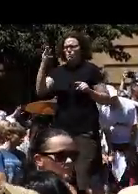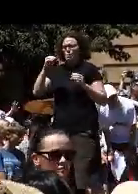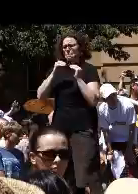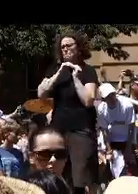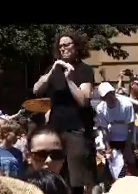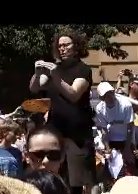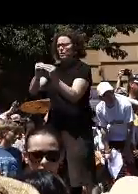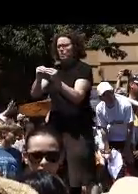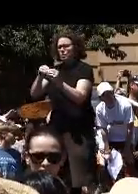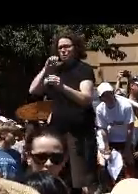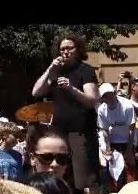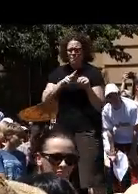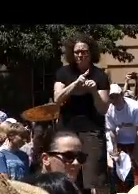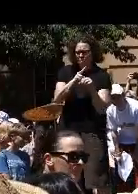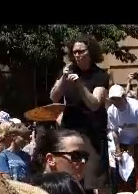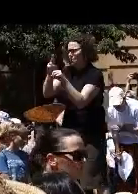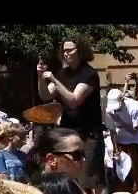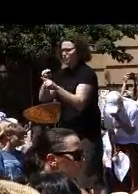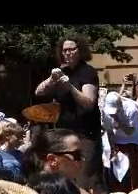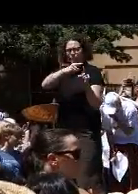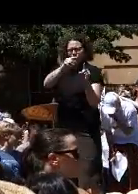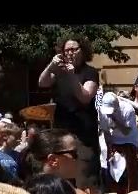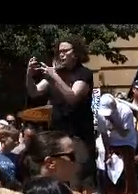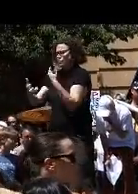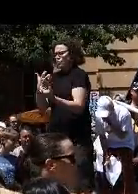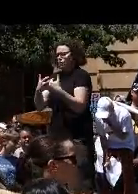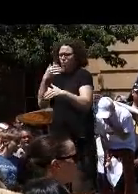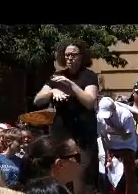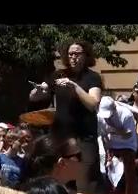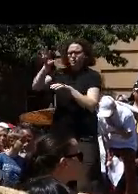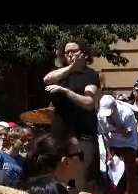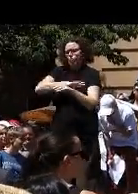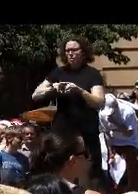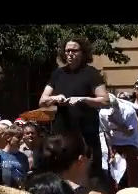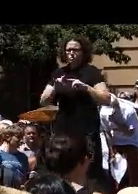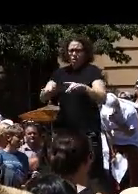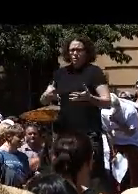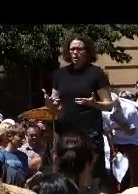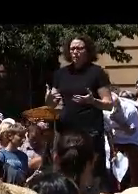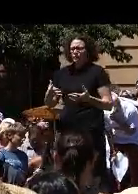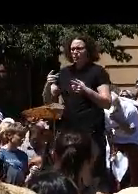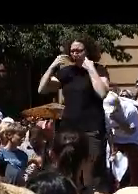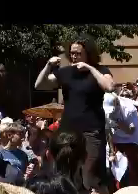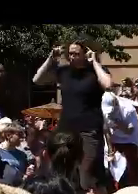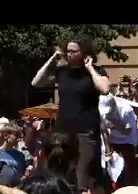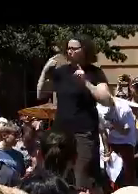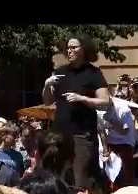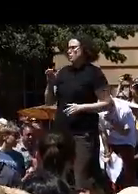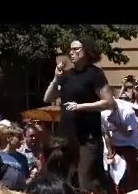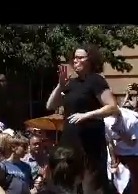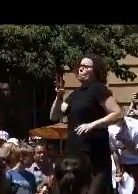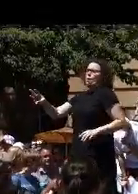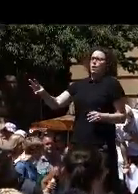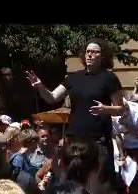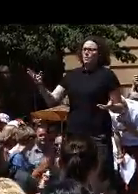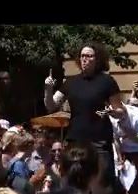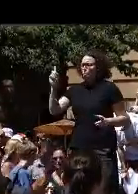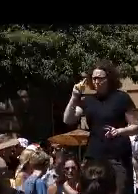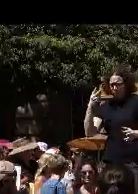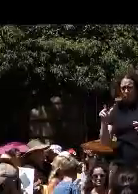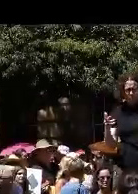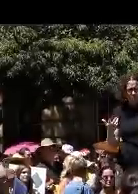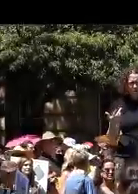to universities all over the country. And in typical Abbott style, guess who he's cutting? He's not